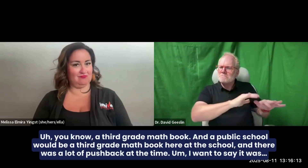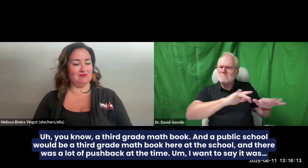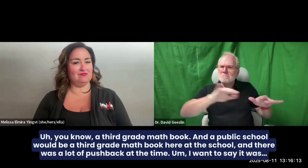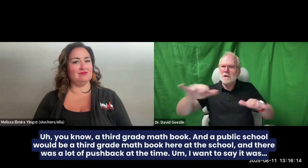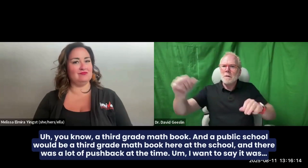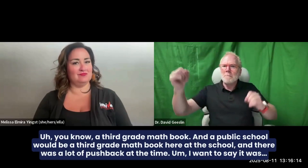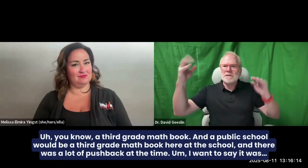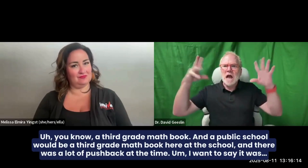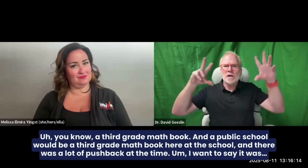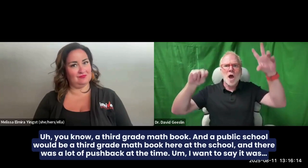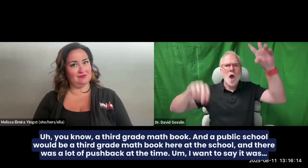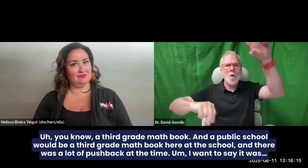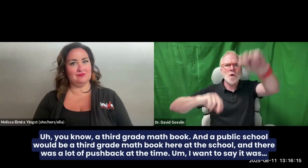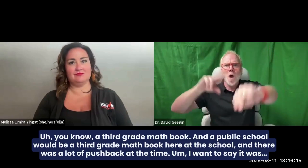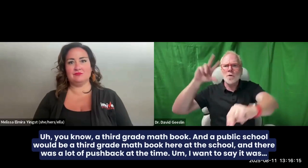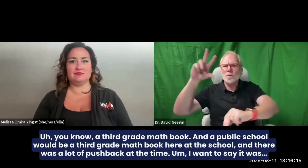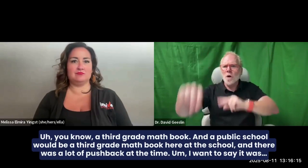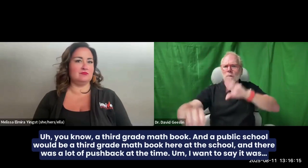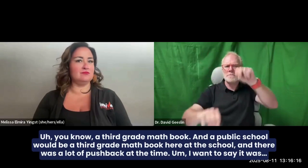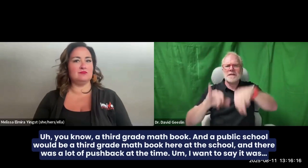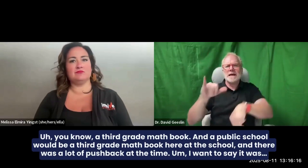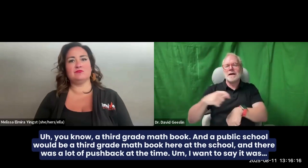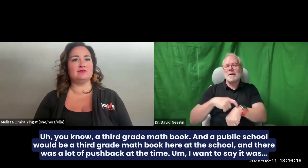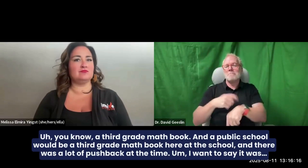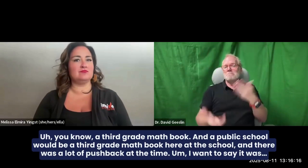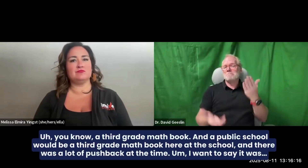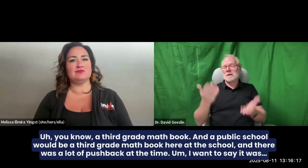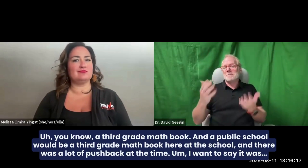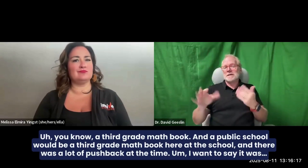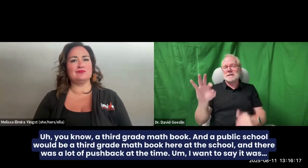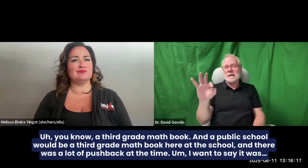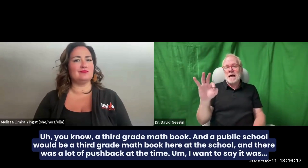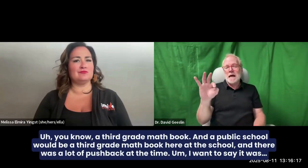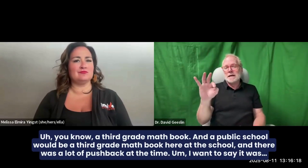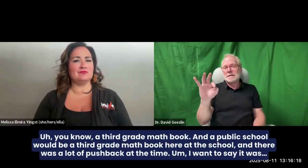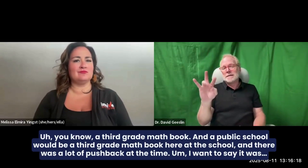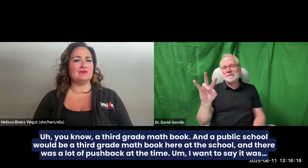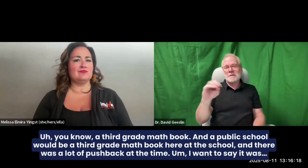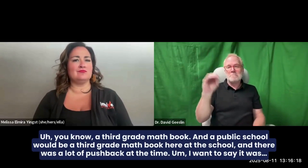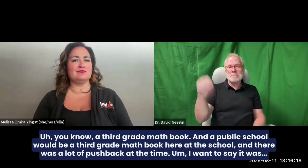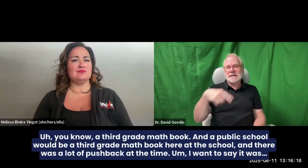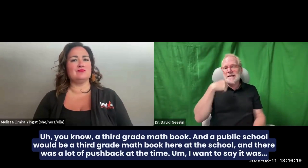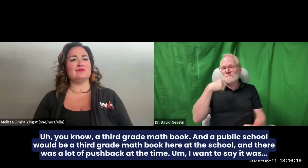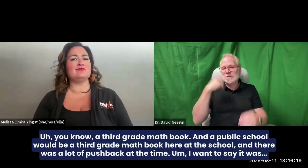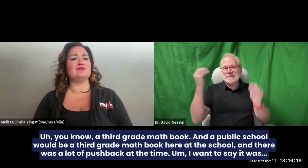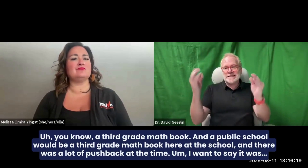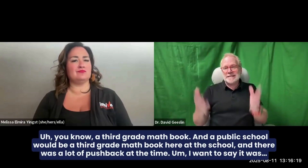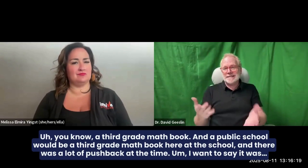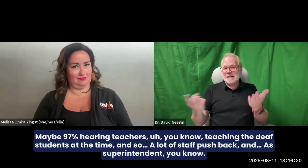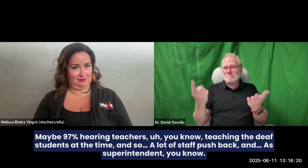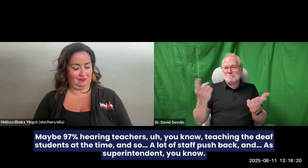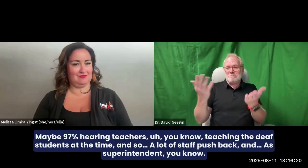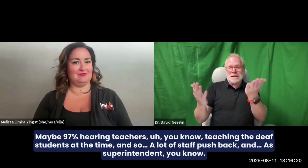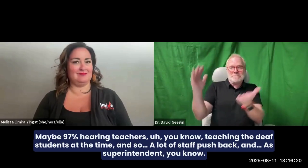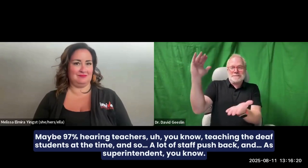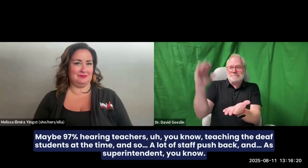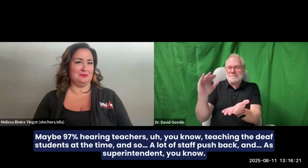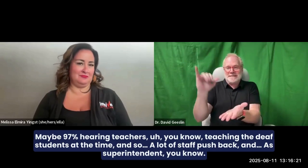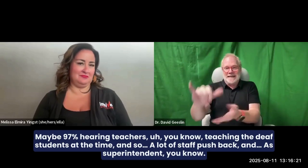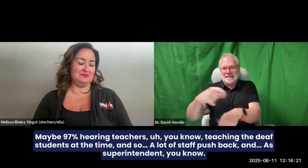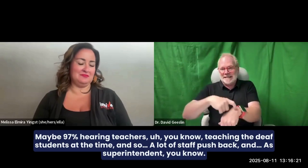would be a third grade math book here at the school. And there was a lot of pushback at the time. I want to say it was